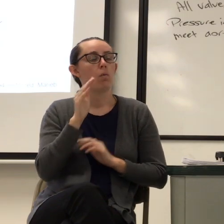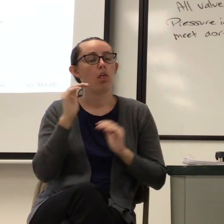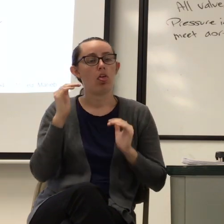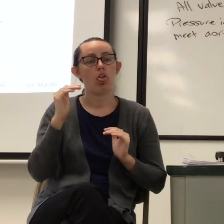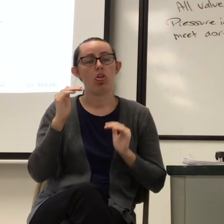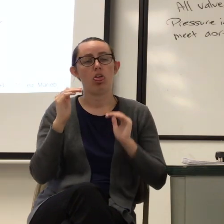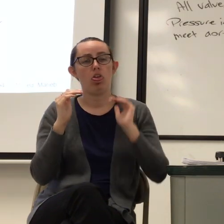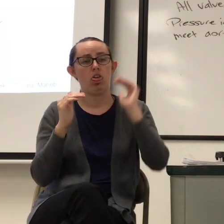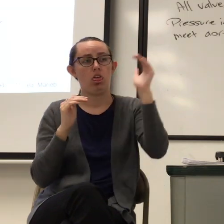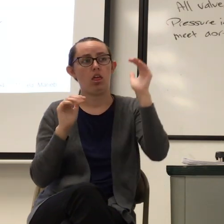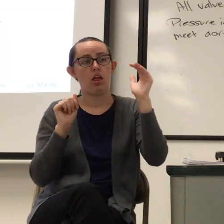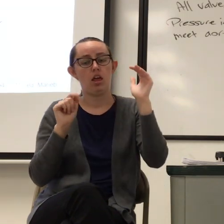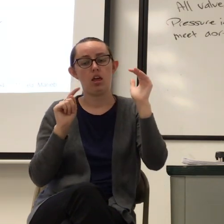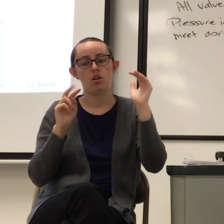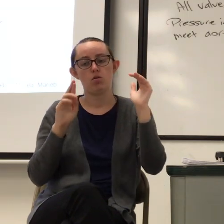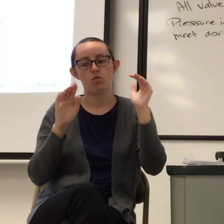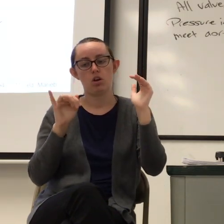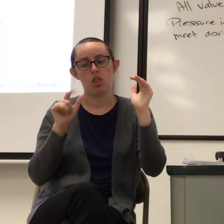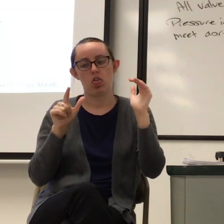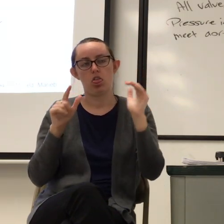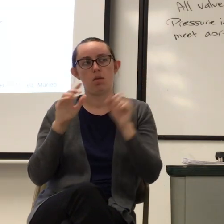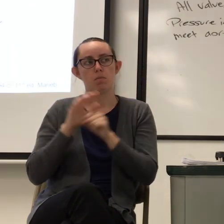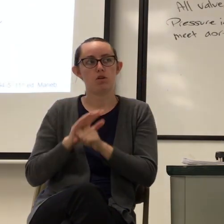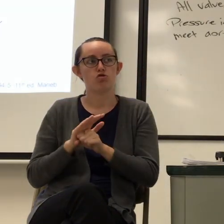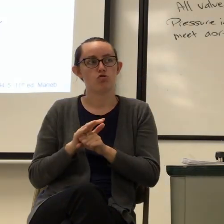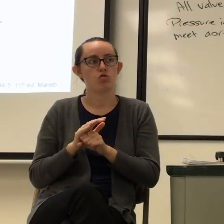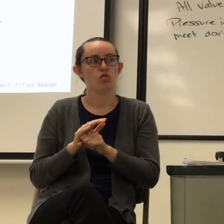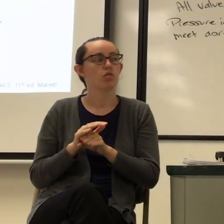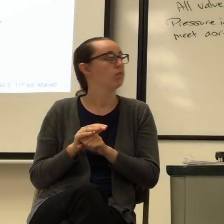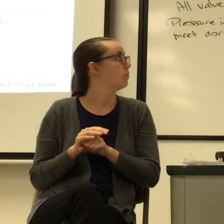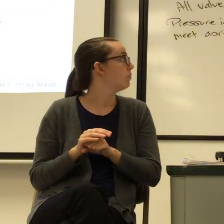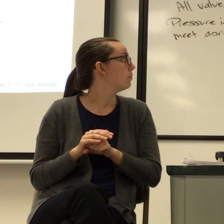pressure. It's going to go all the way up to here.